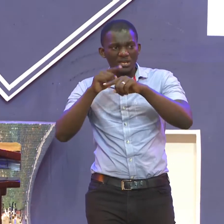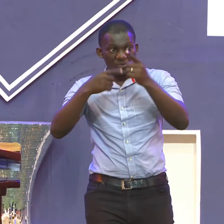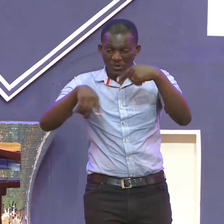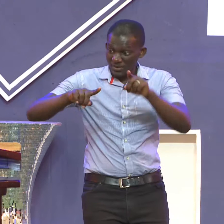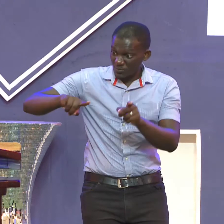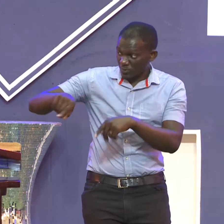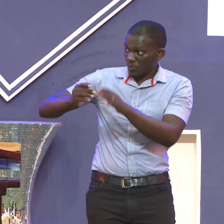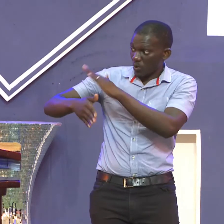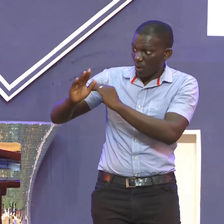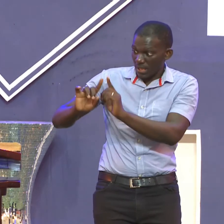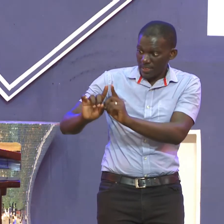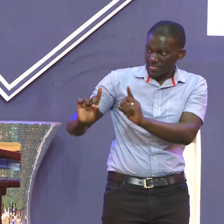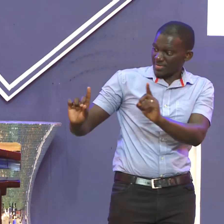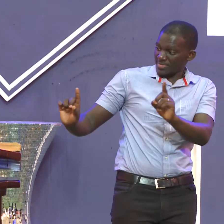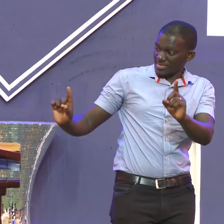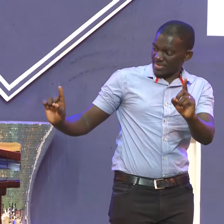okumuvaako,